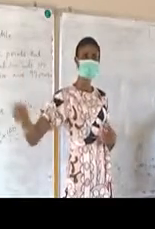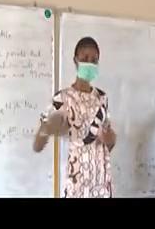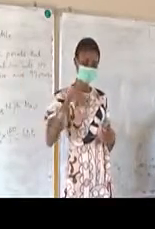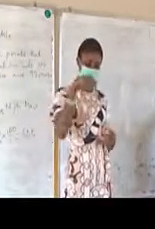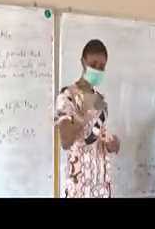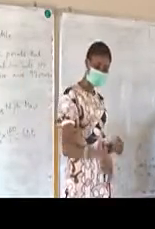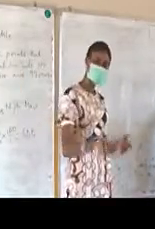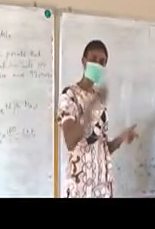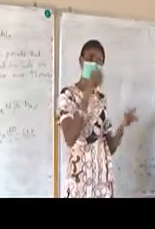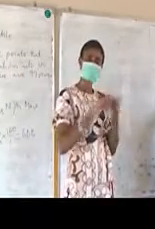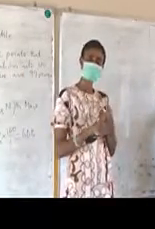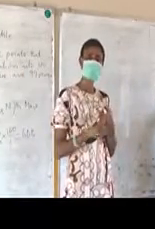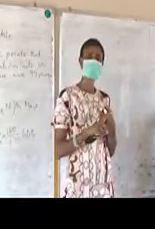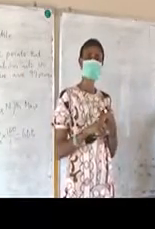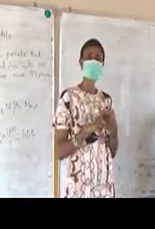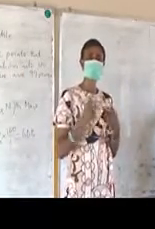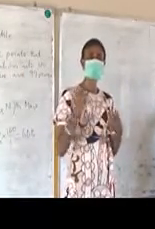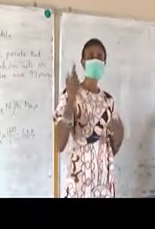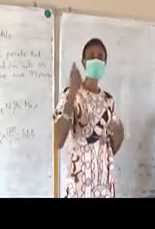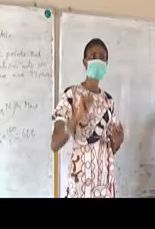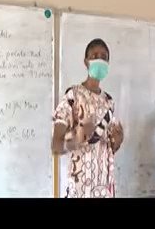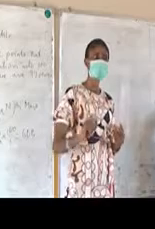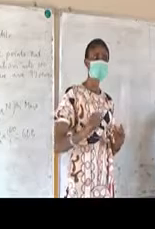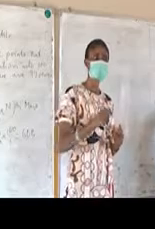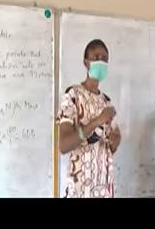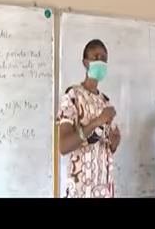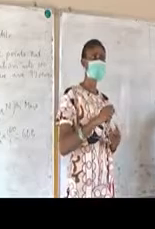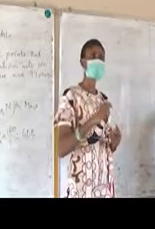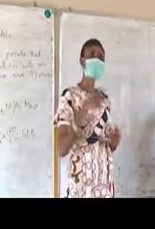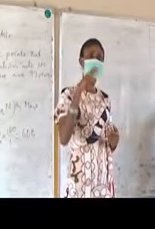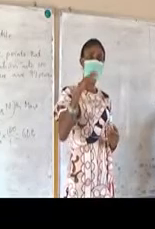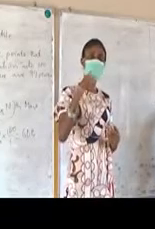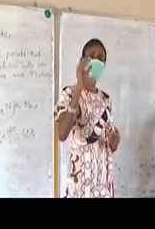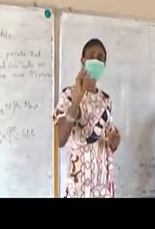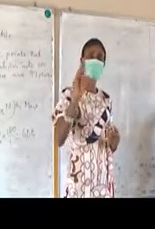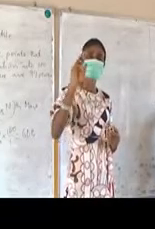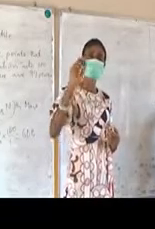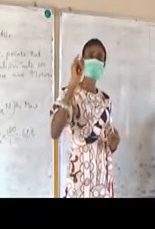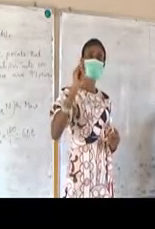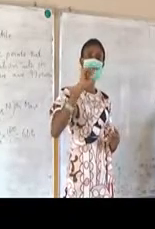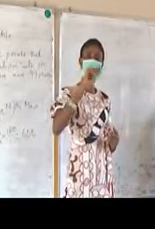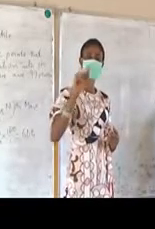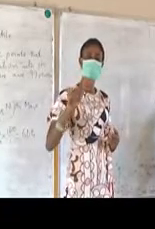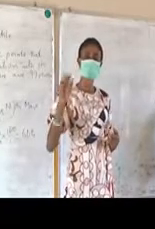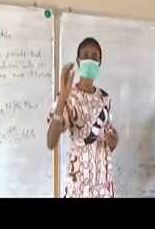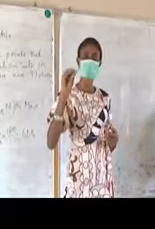Down to the horizontal axis where you have the marks.